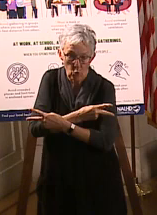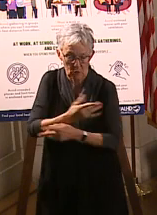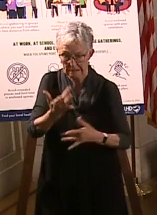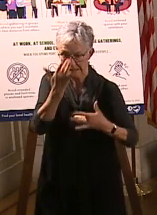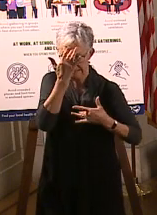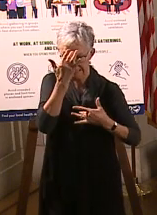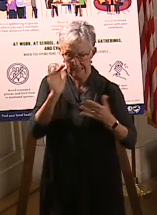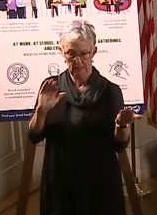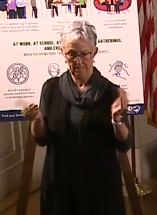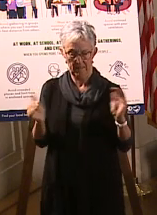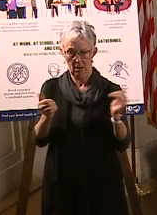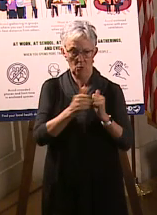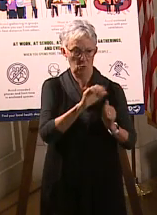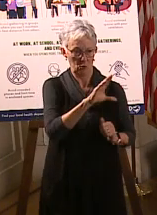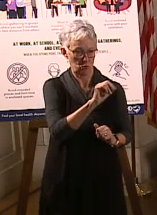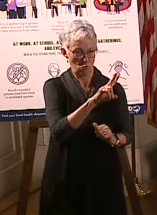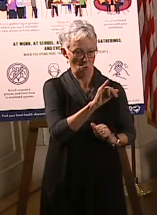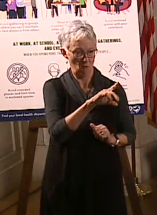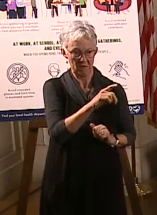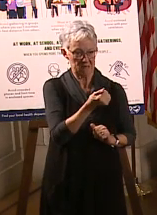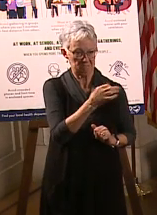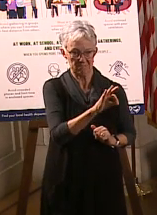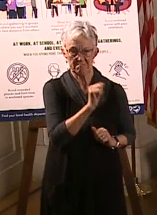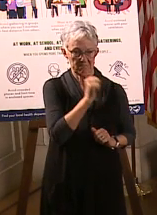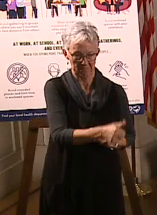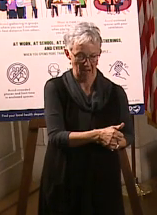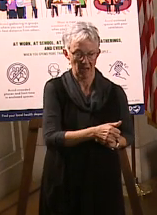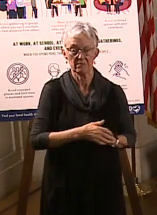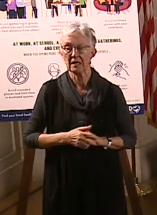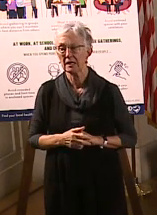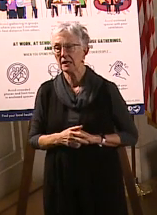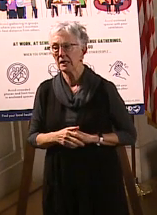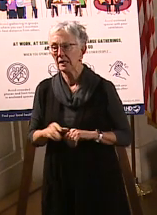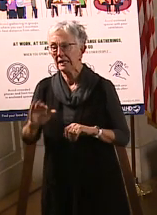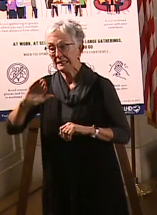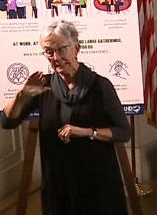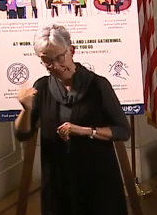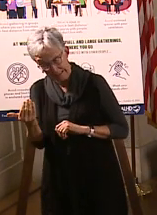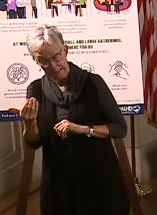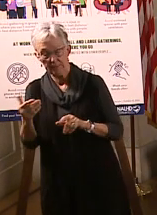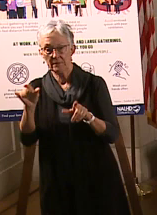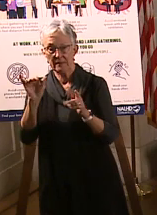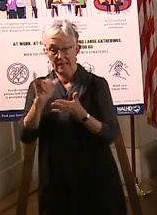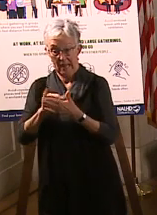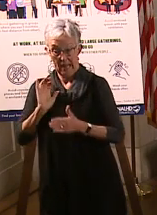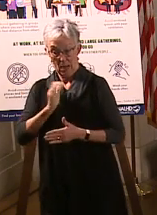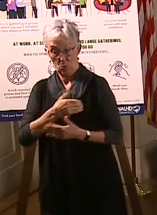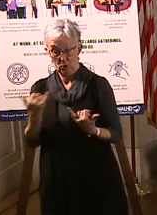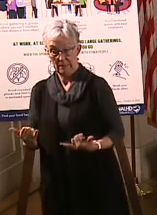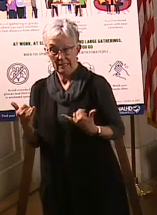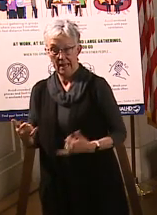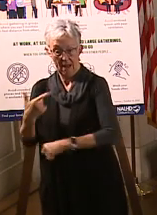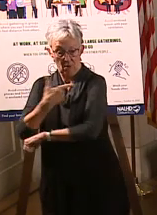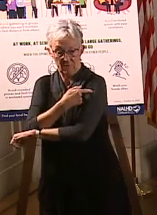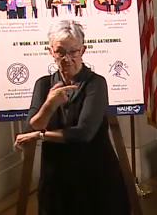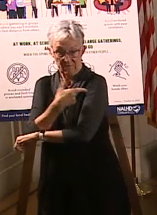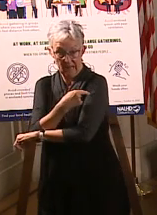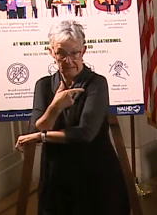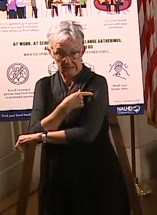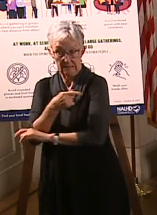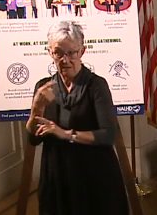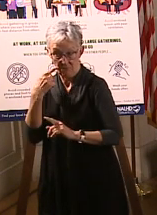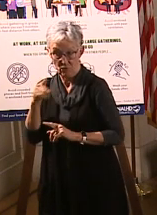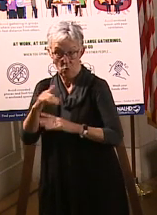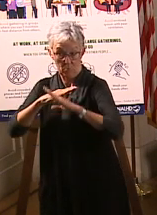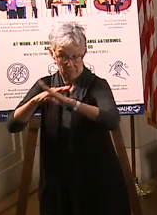have, it does appear that it will be covered by the vaccine products that we have